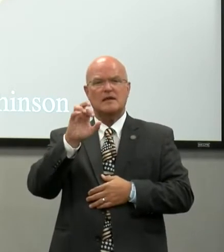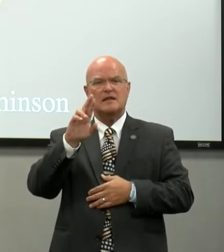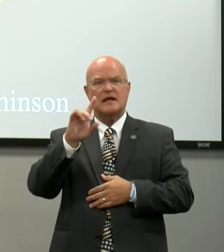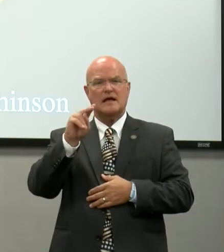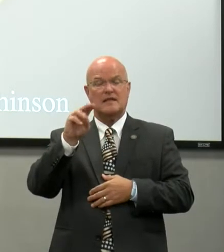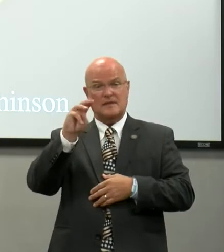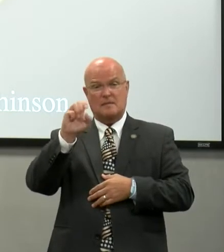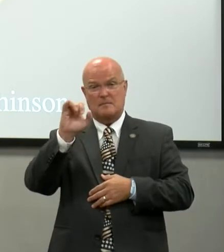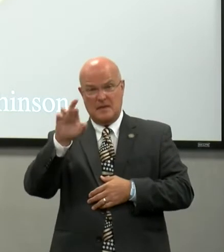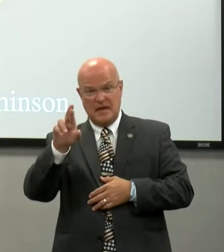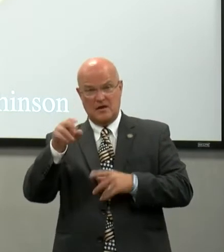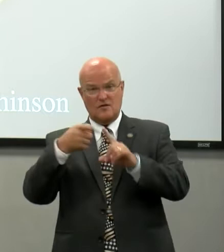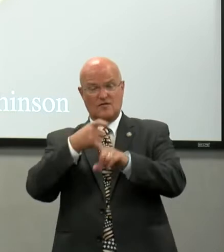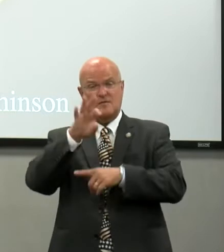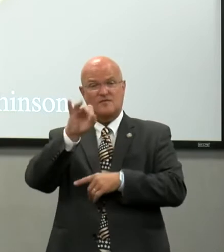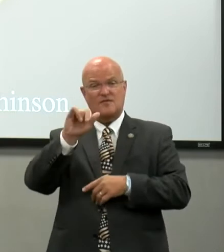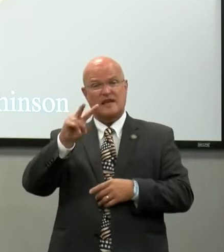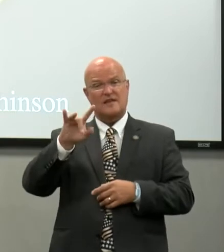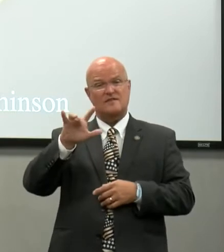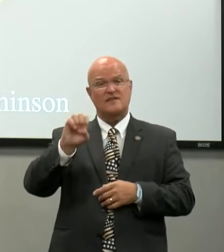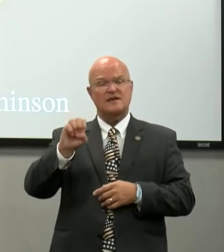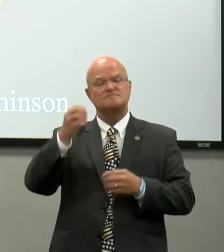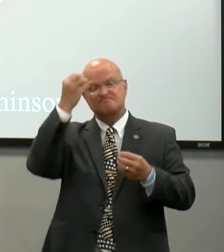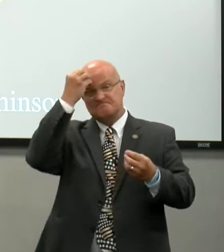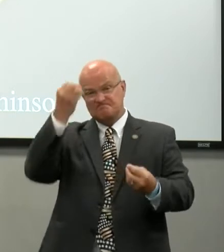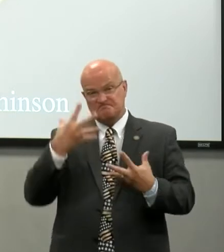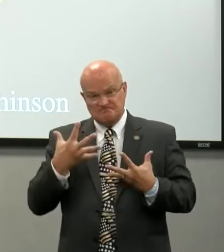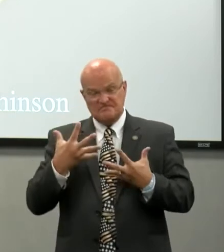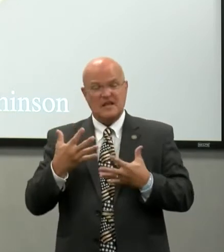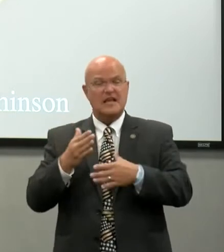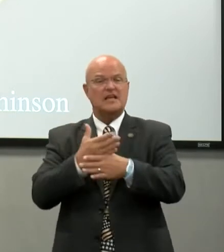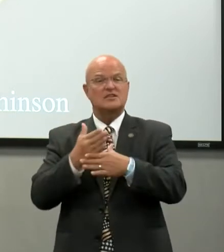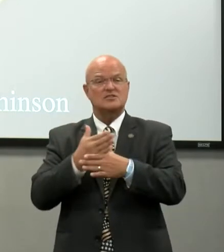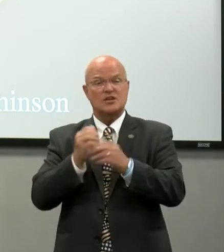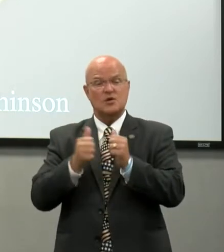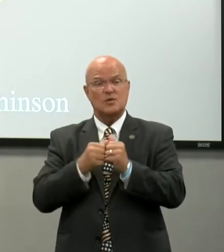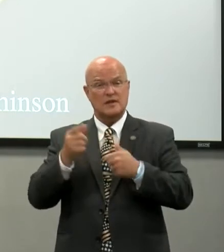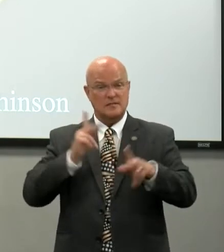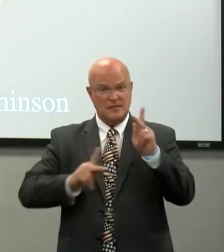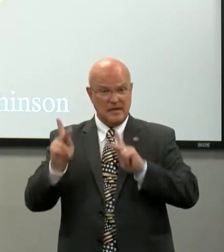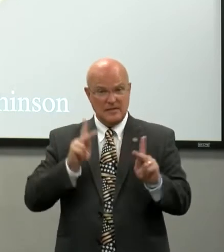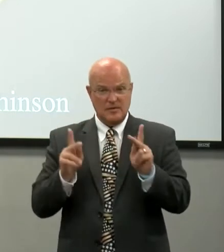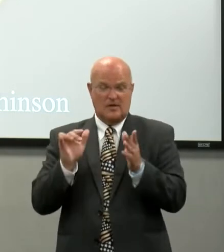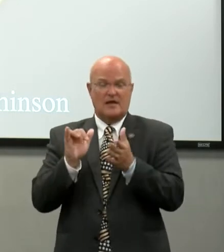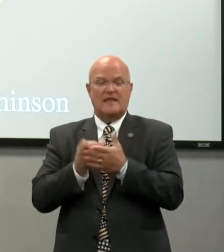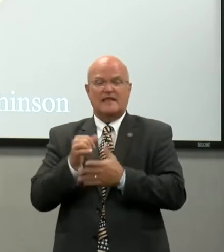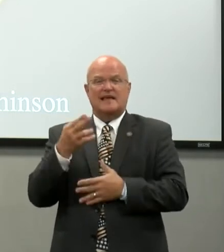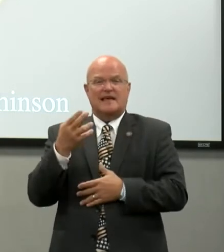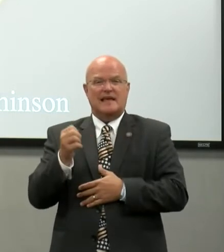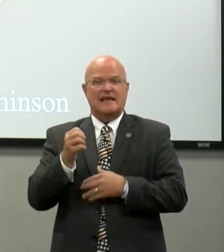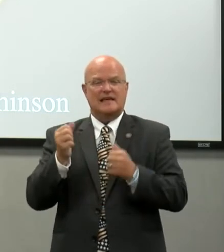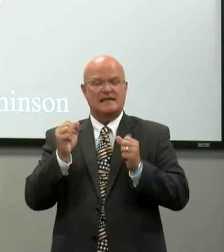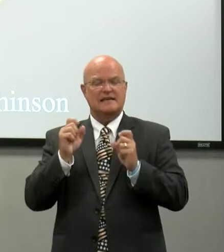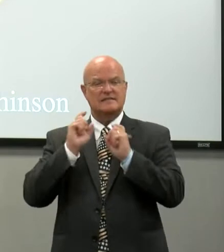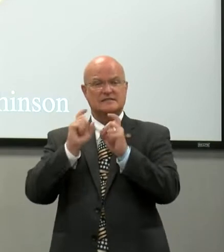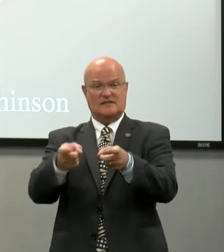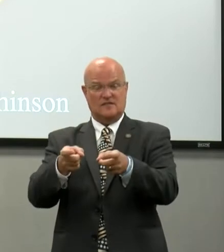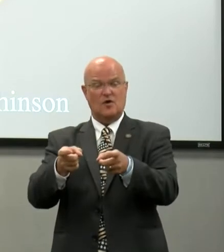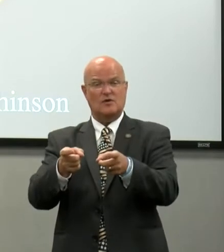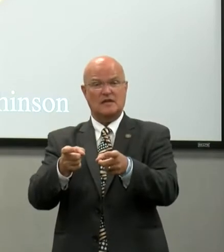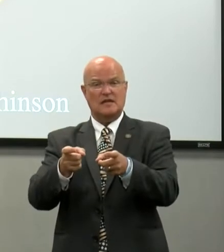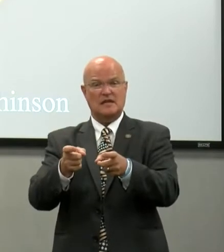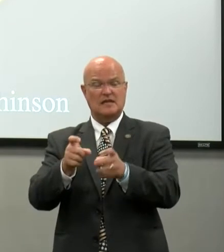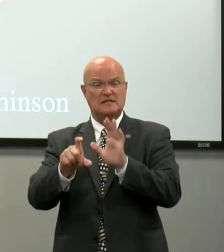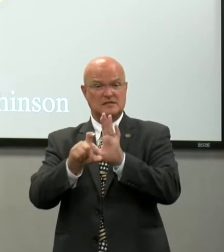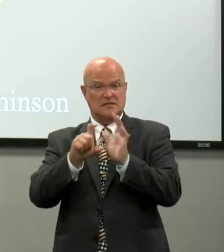Fayetteville, and he wanted me to be able to share with the public that he is devoting additional